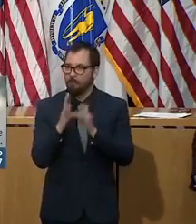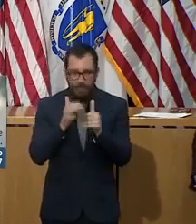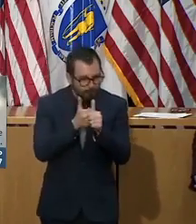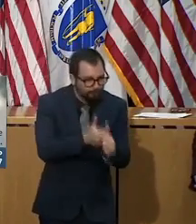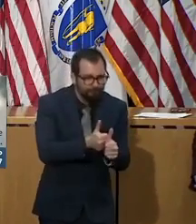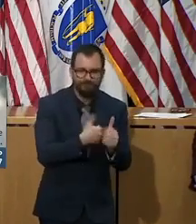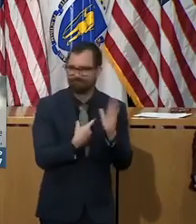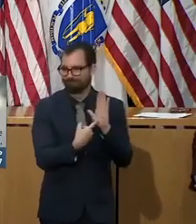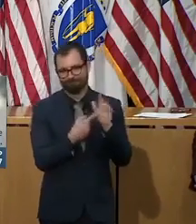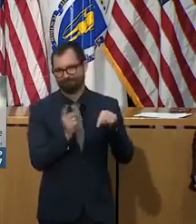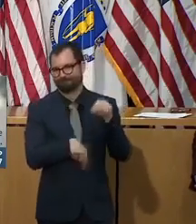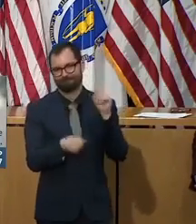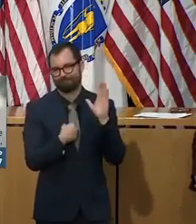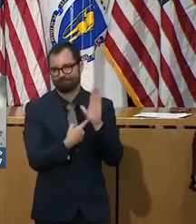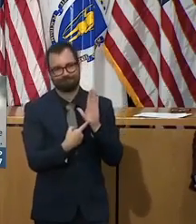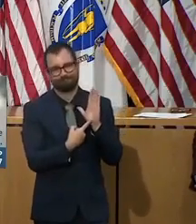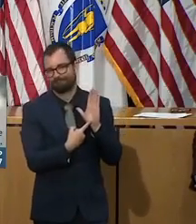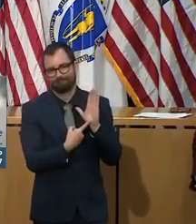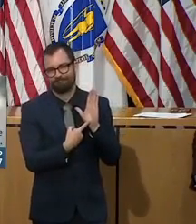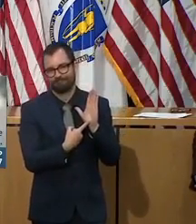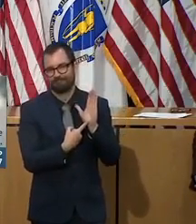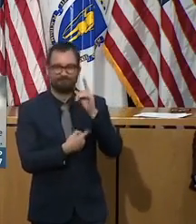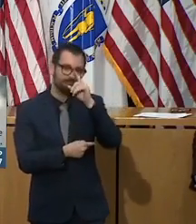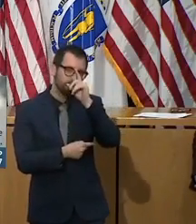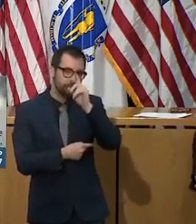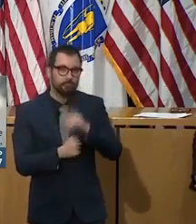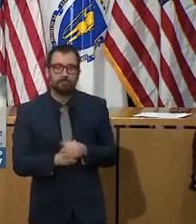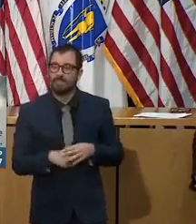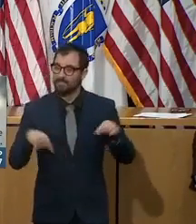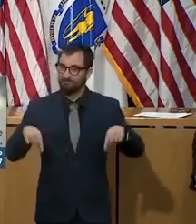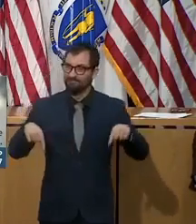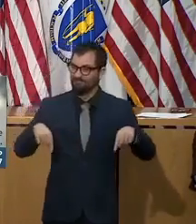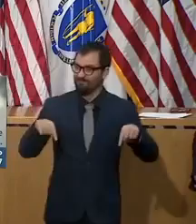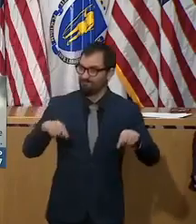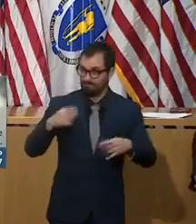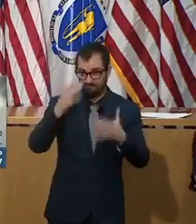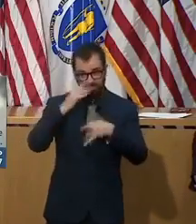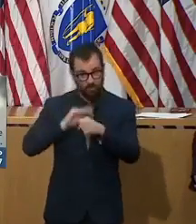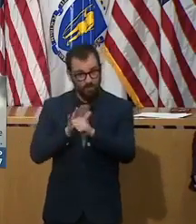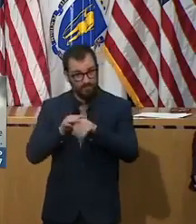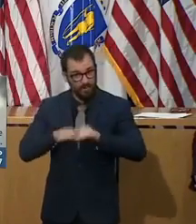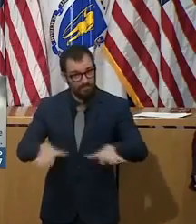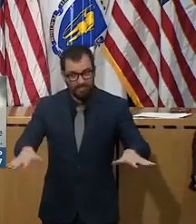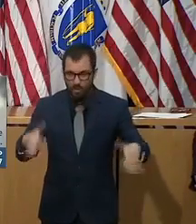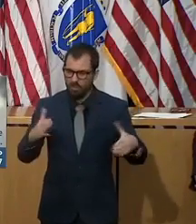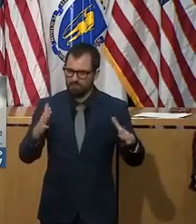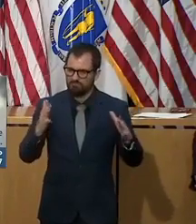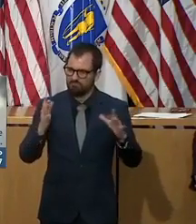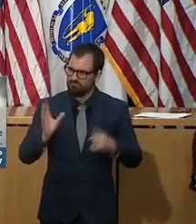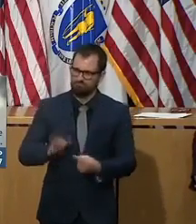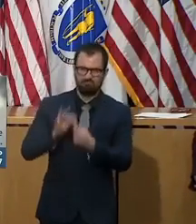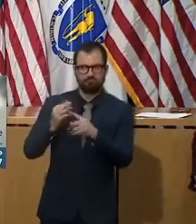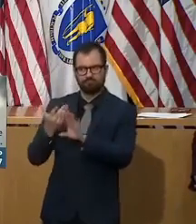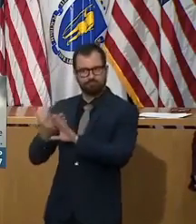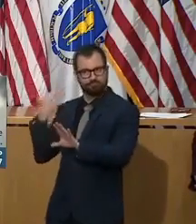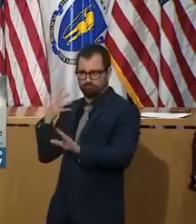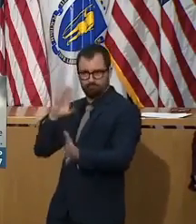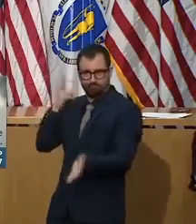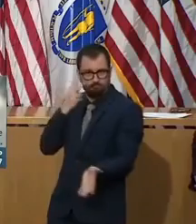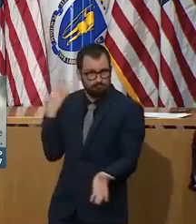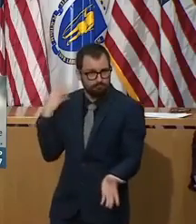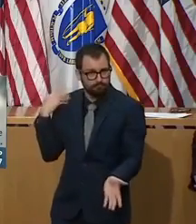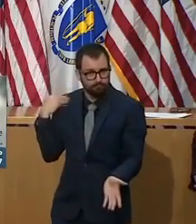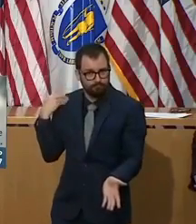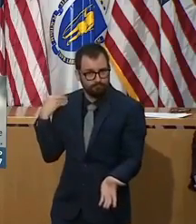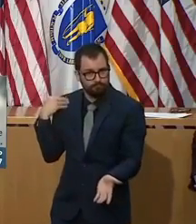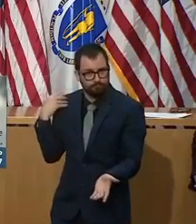seen before, so to some extent there isn't a long history on this like there is with the flu. What I would say is that